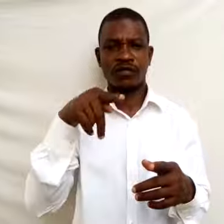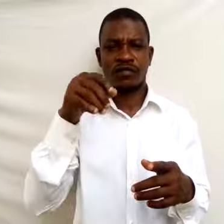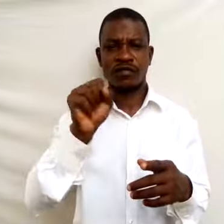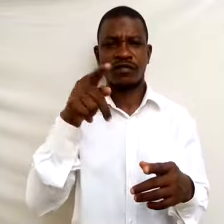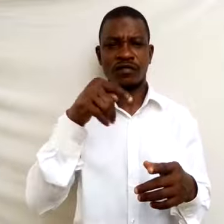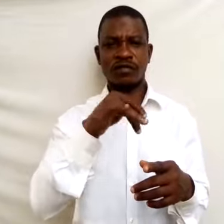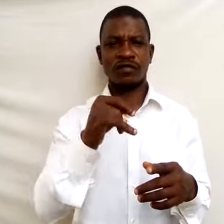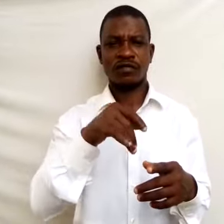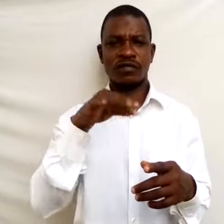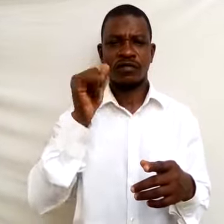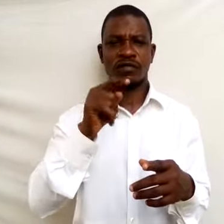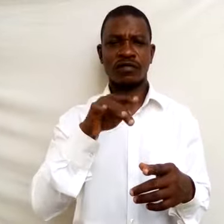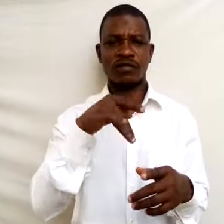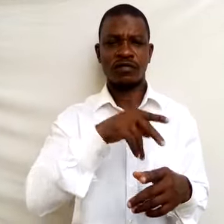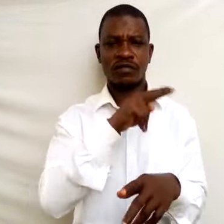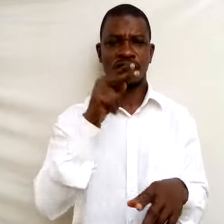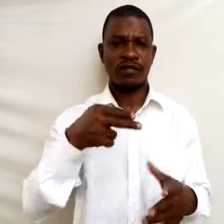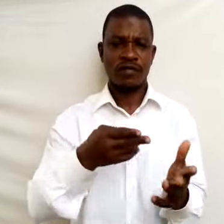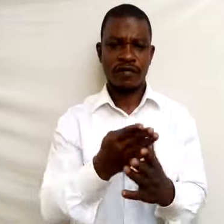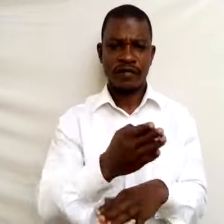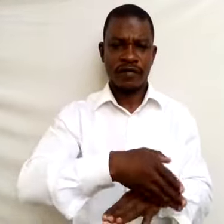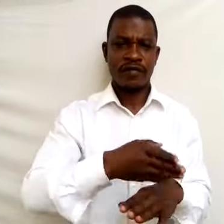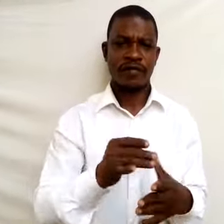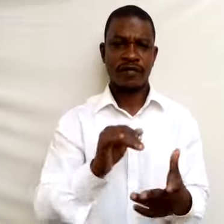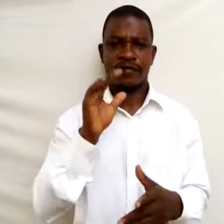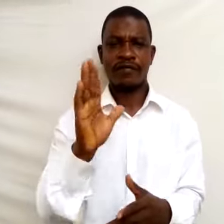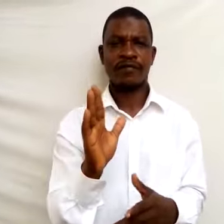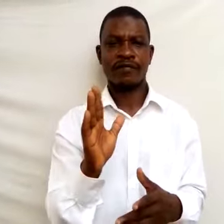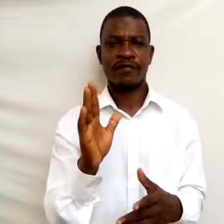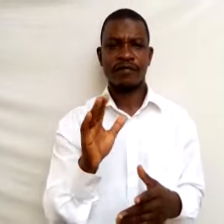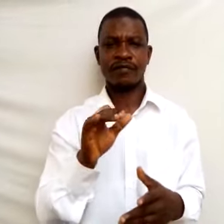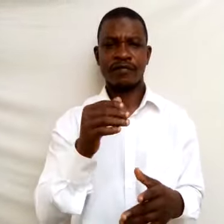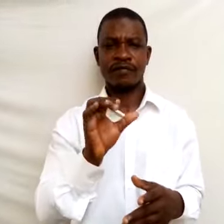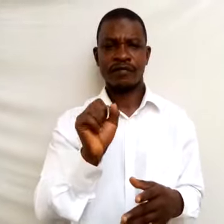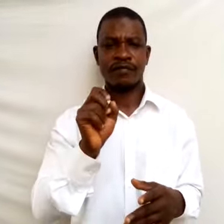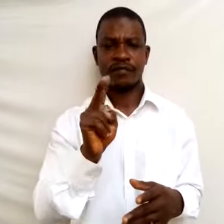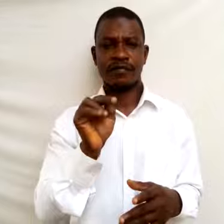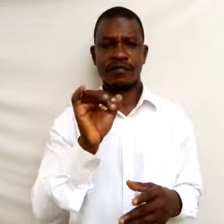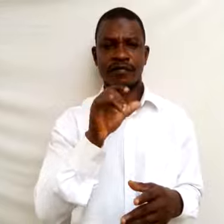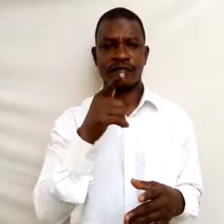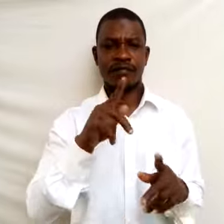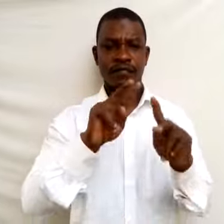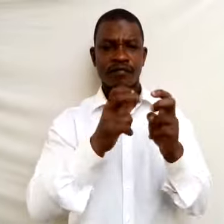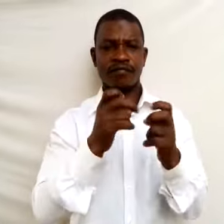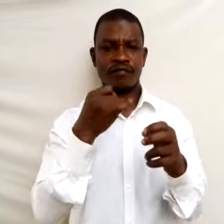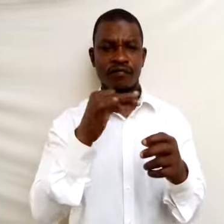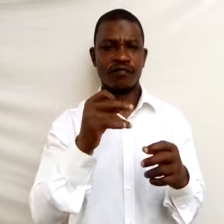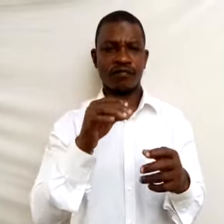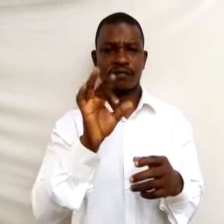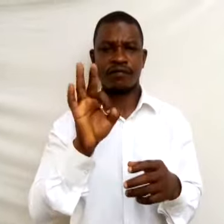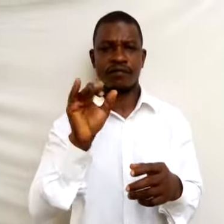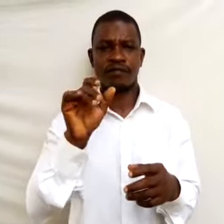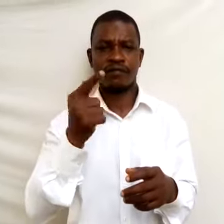a stone knife. 5. Unclassified types of FGM.